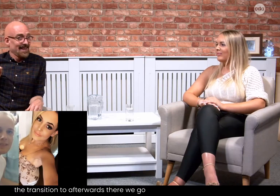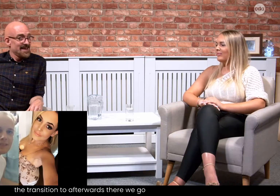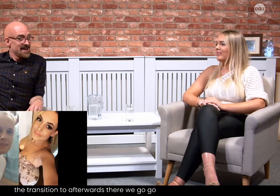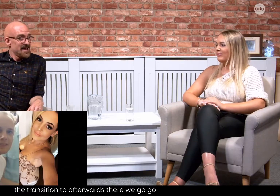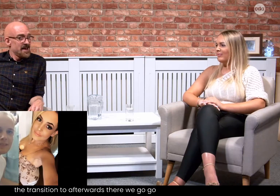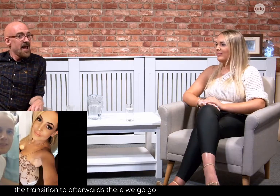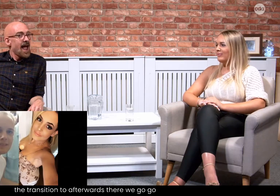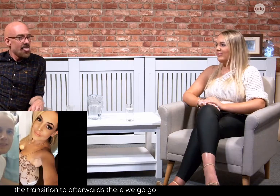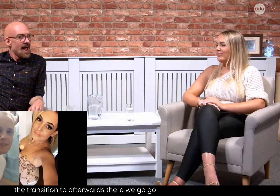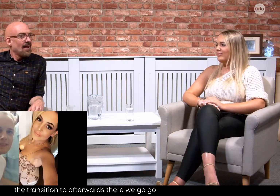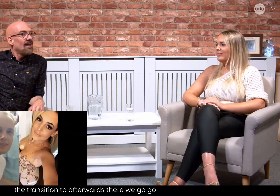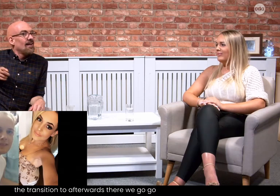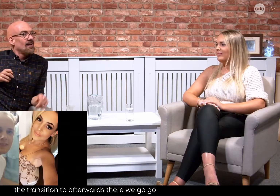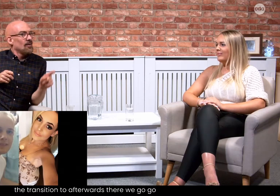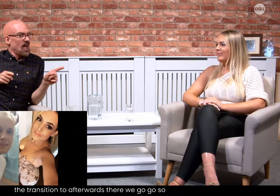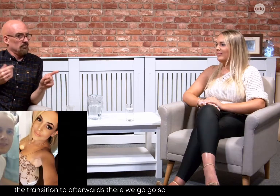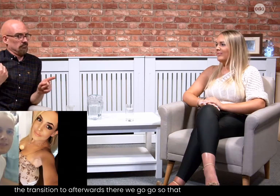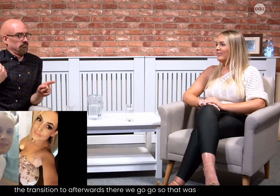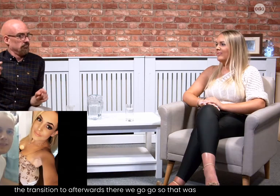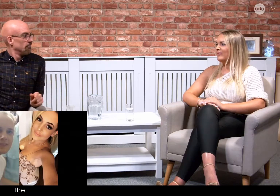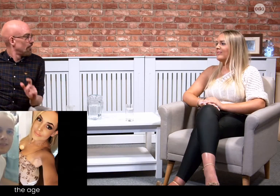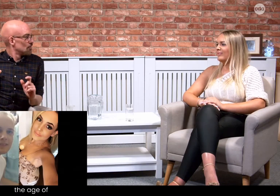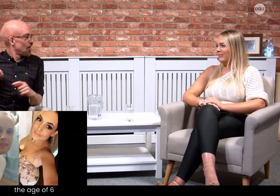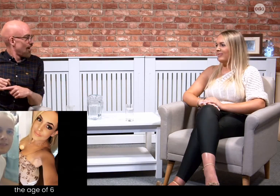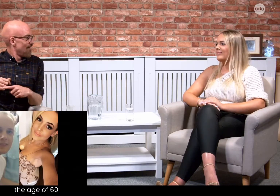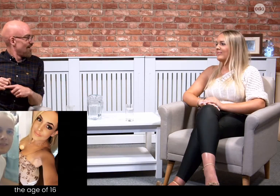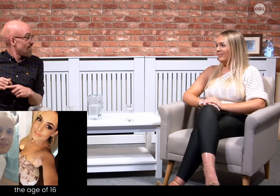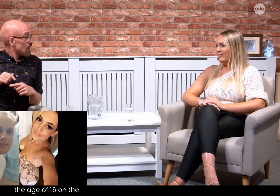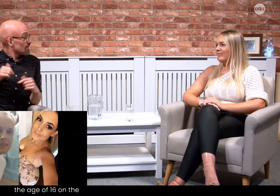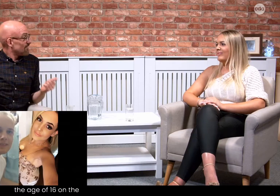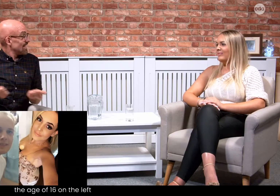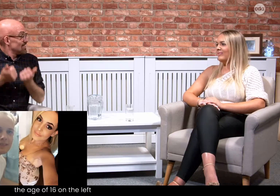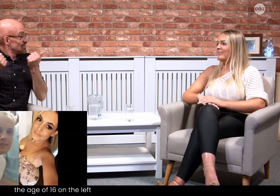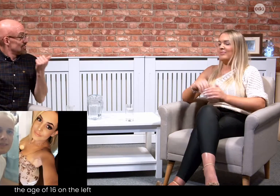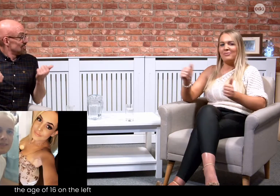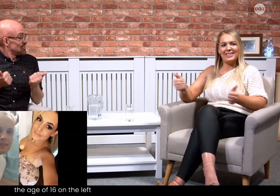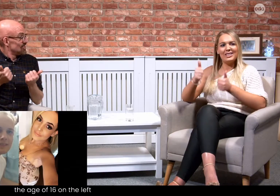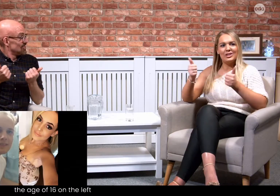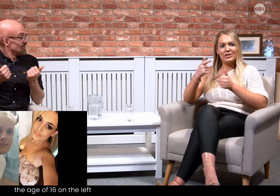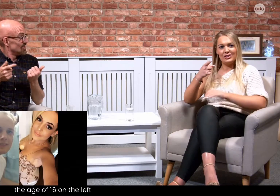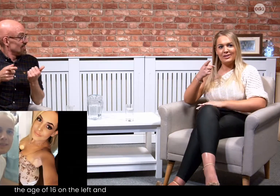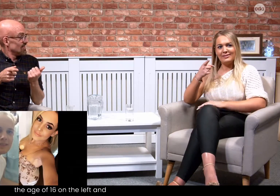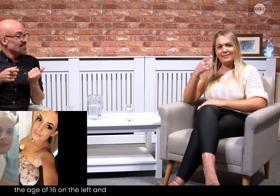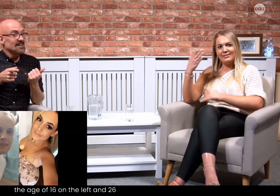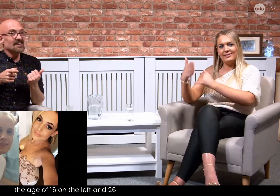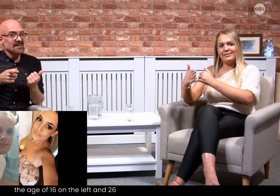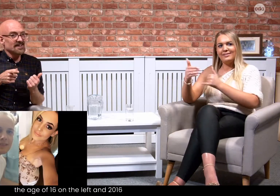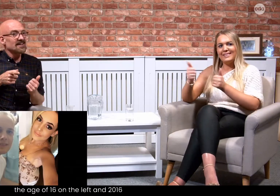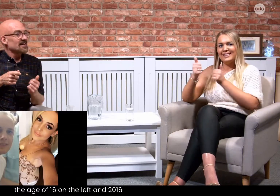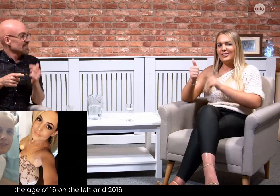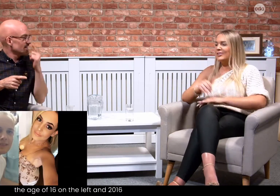So that was at the age of 16 on the left, in 2016, and then all done at the